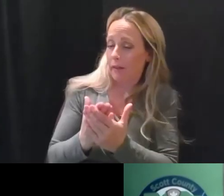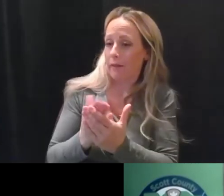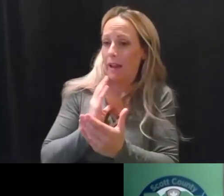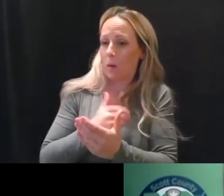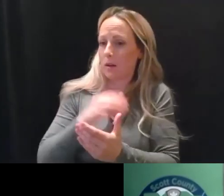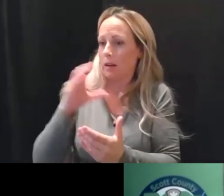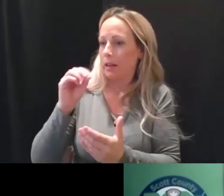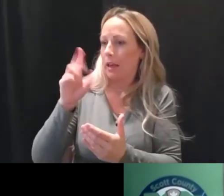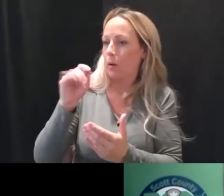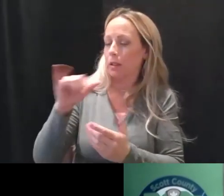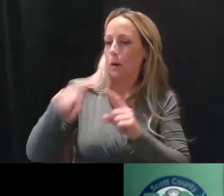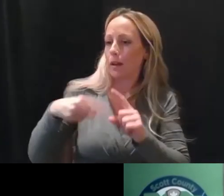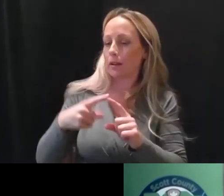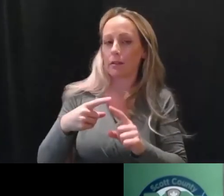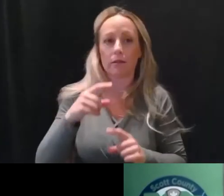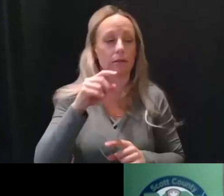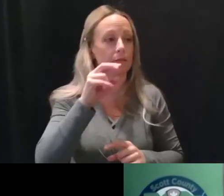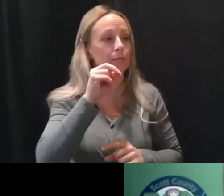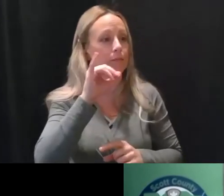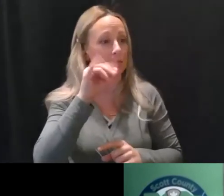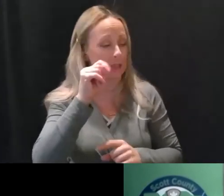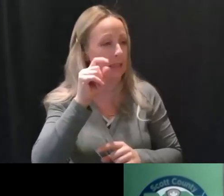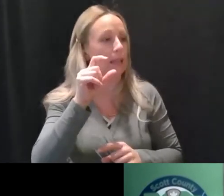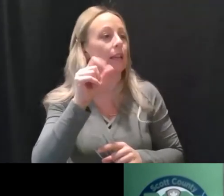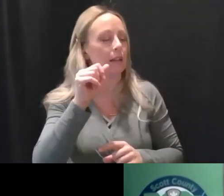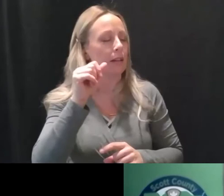that? Sure, we've been having many